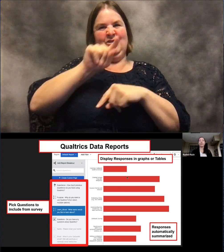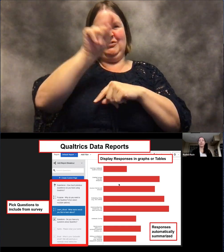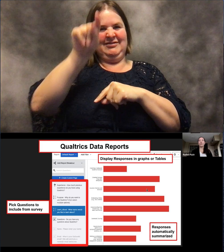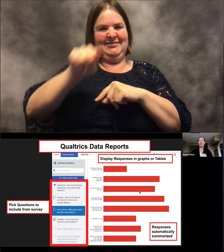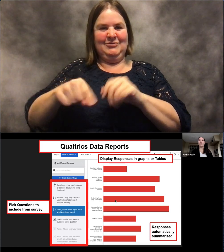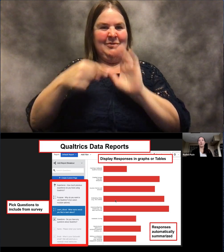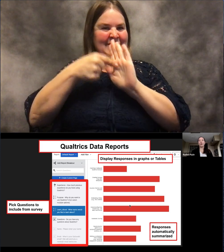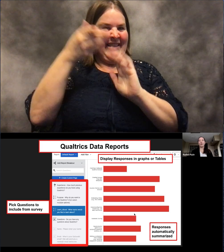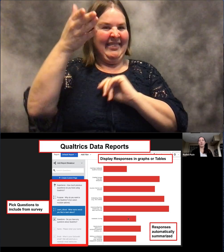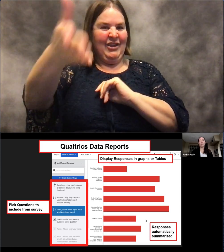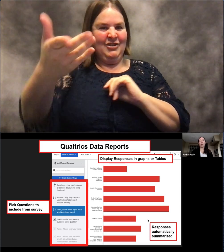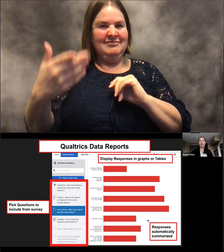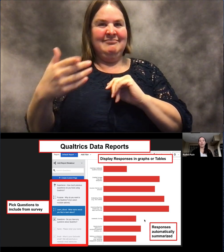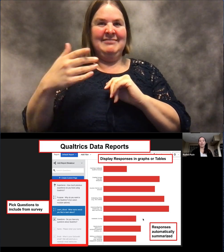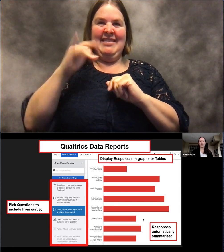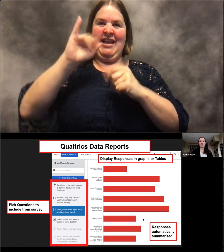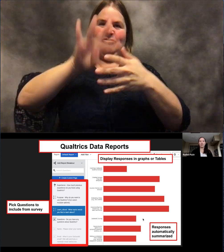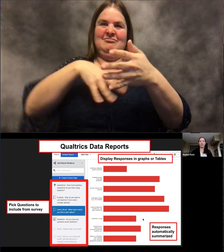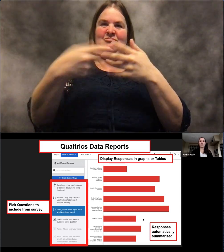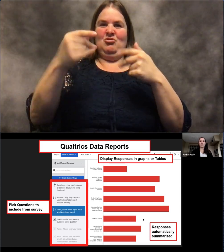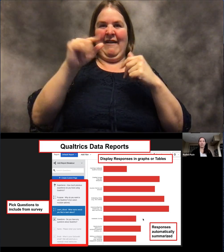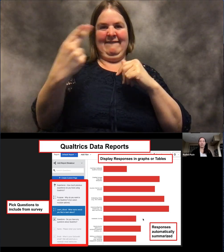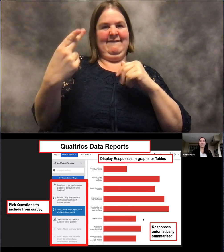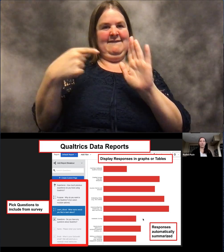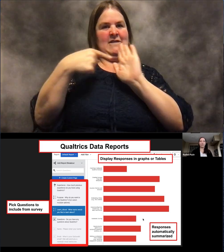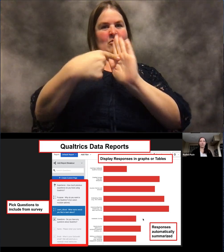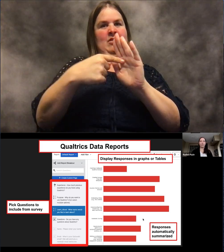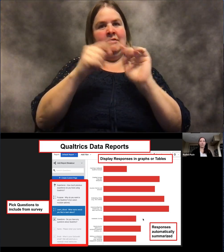And these are the number of responses.